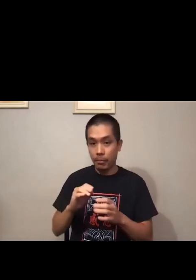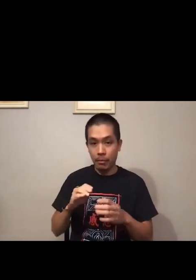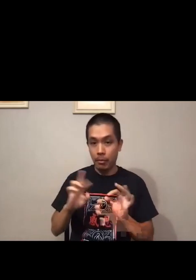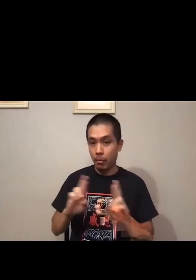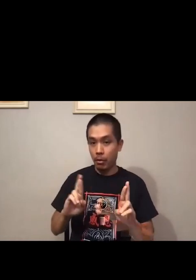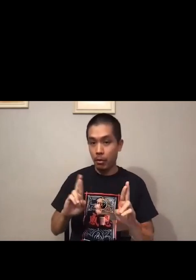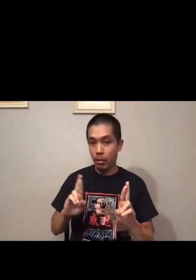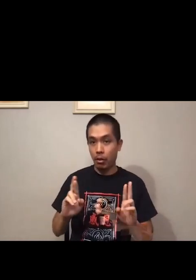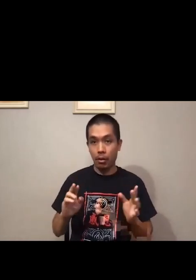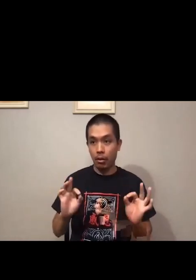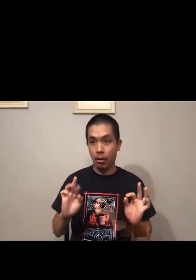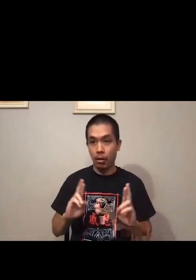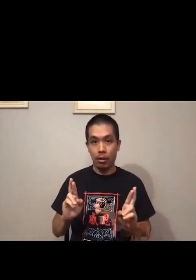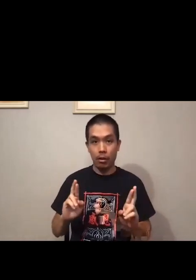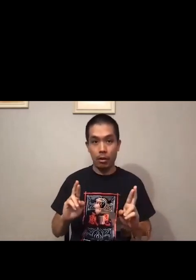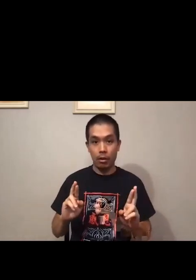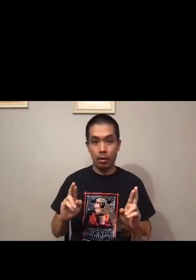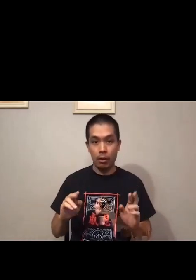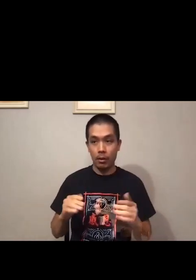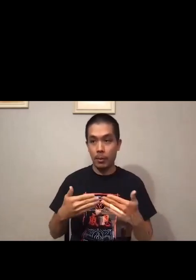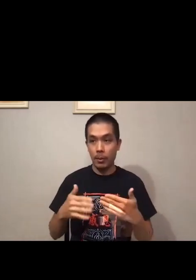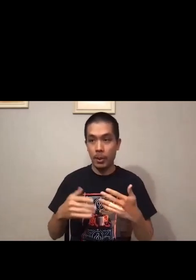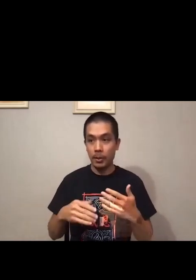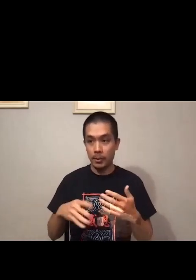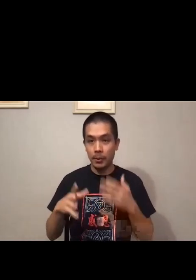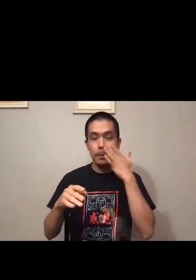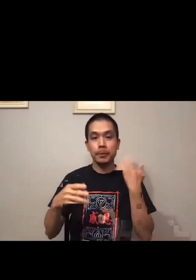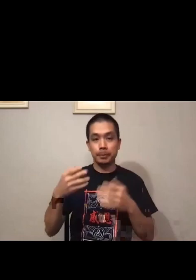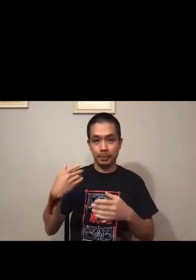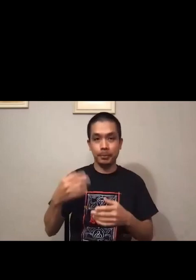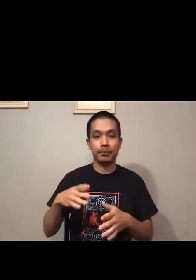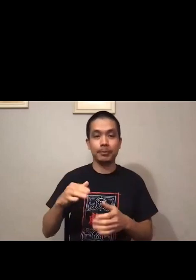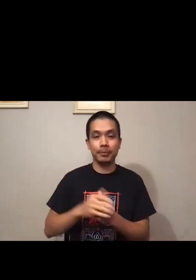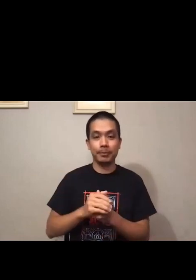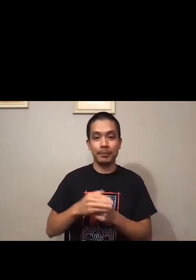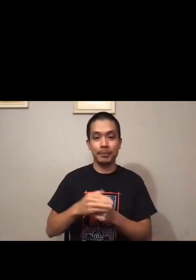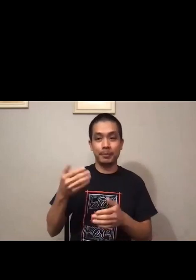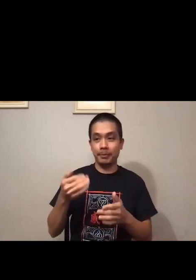My name is Gaxin Mai. Are we ready?